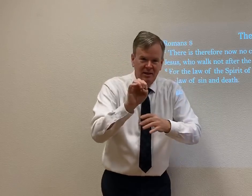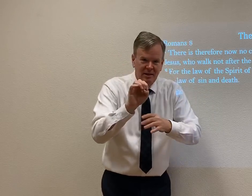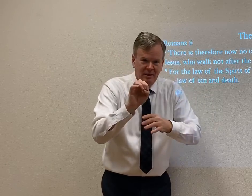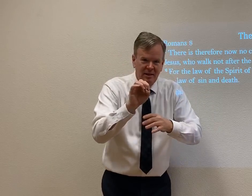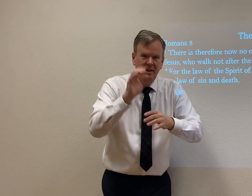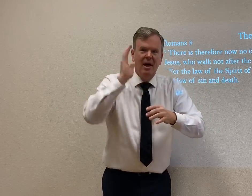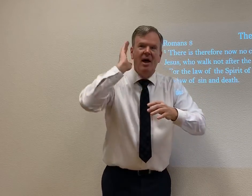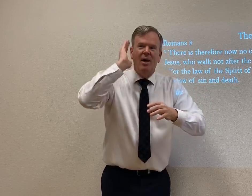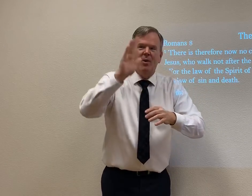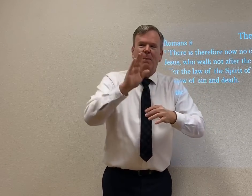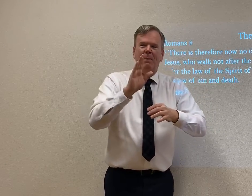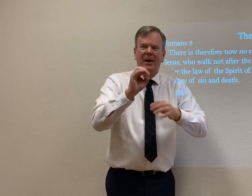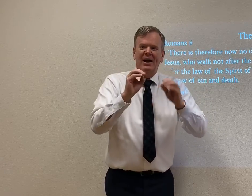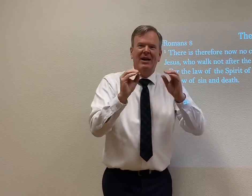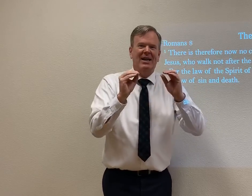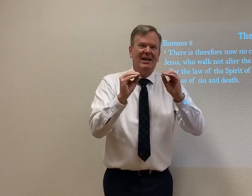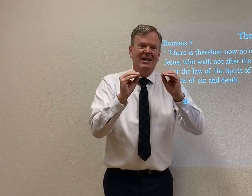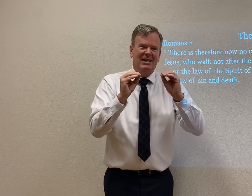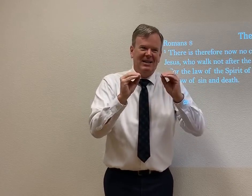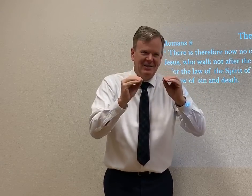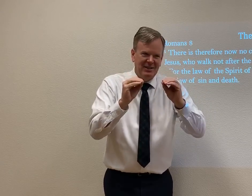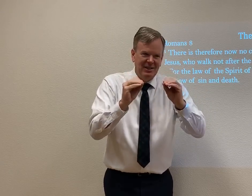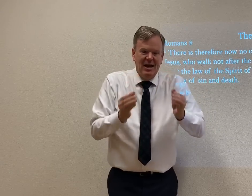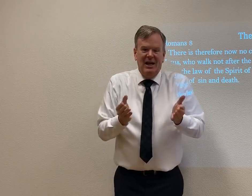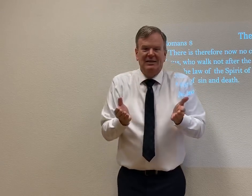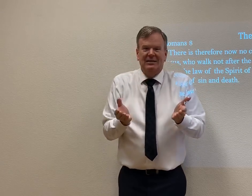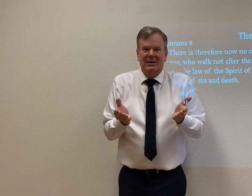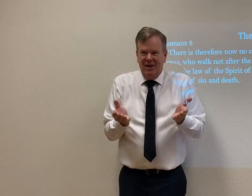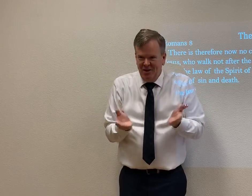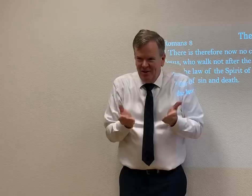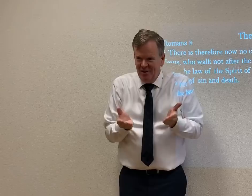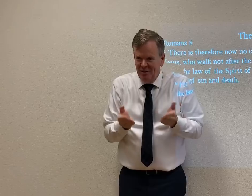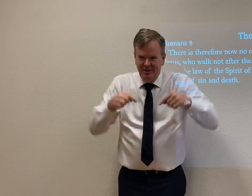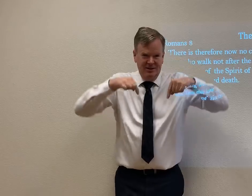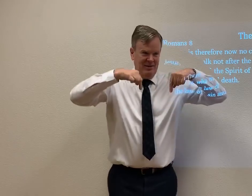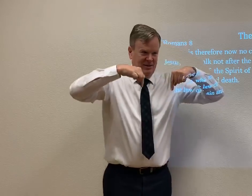Kyle will be teaching here.